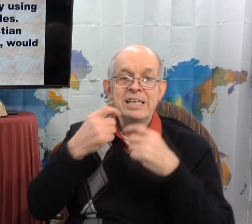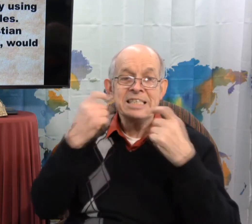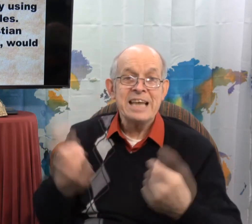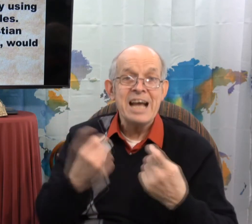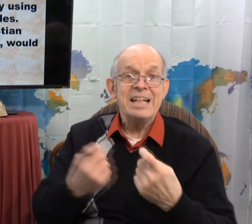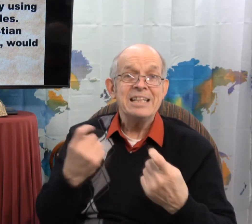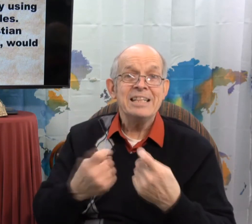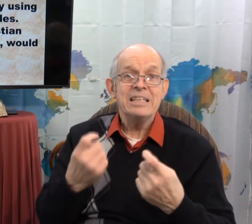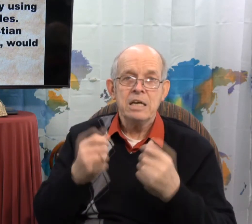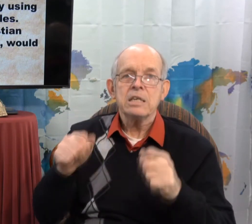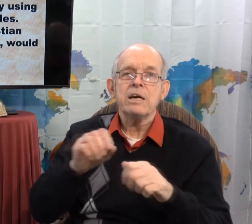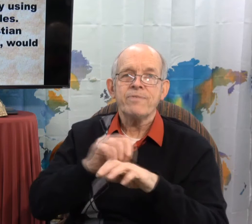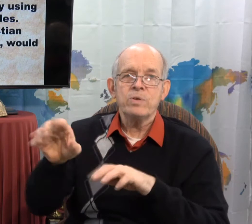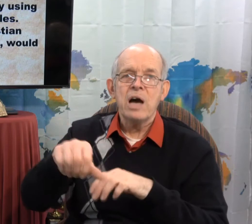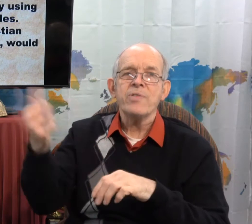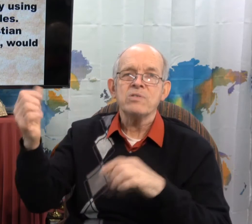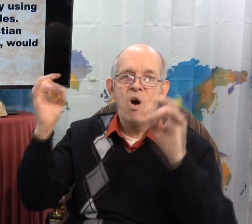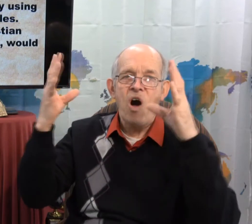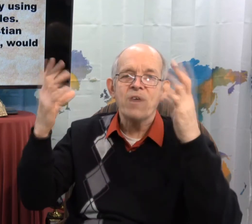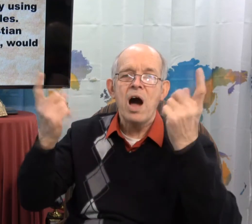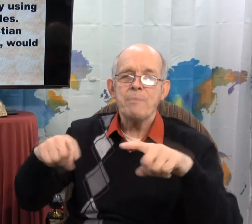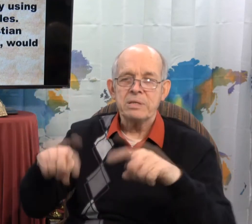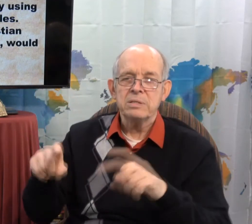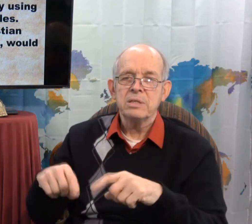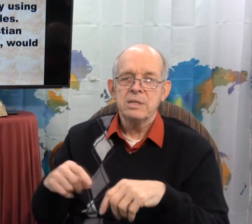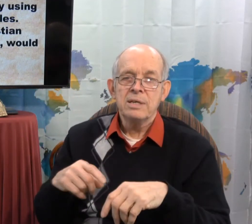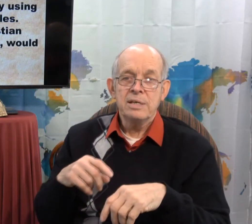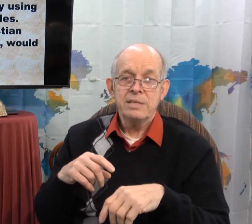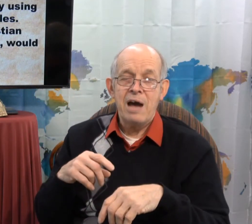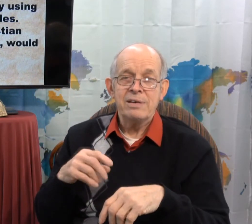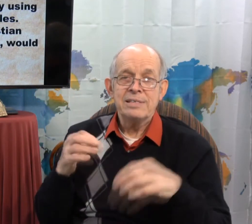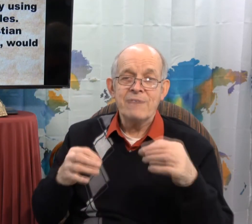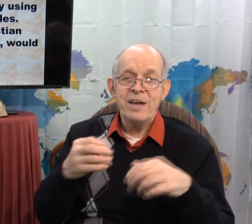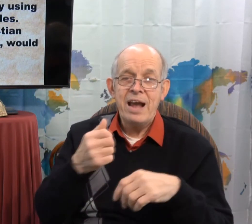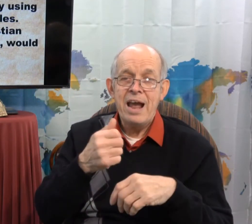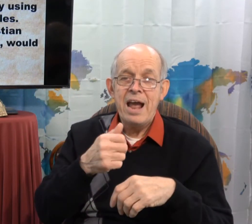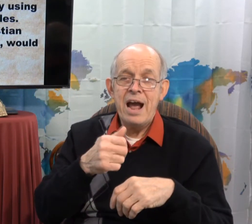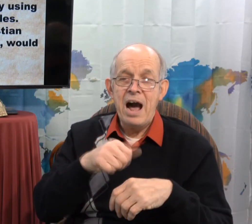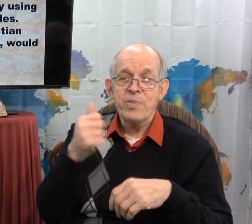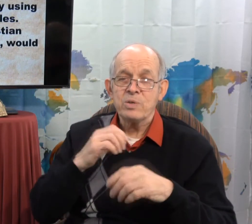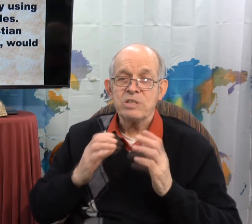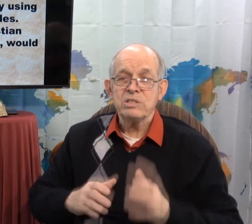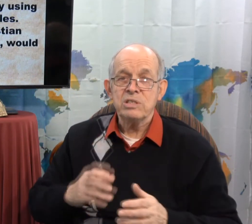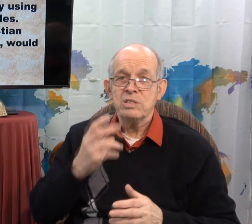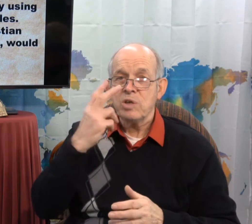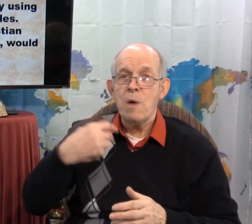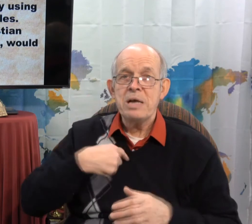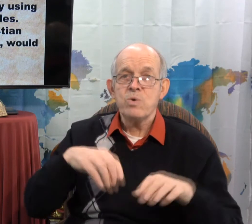Sin can fruit other offer. Now, if that with the Siamese